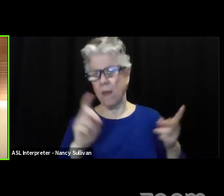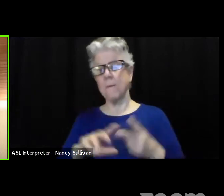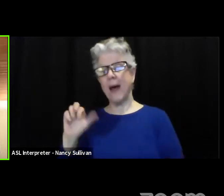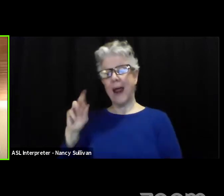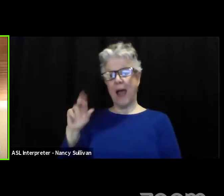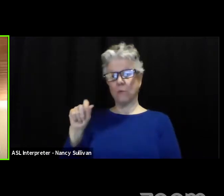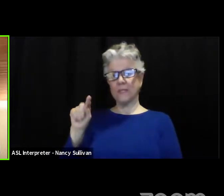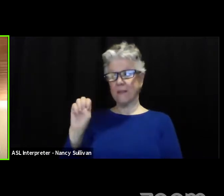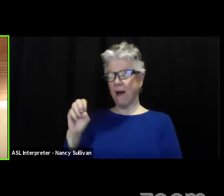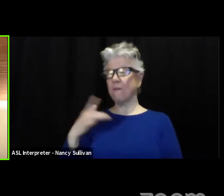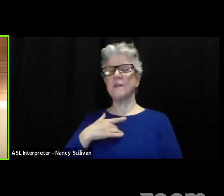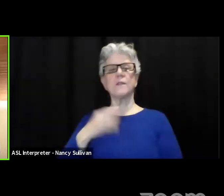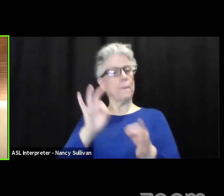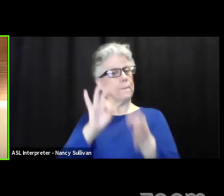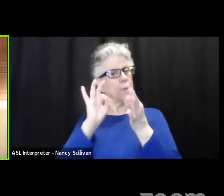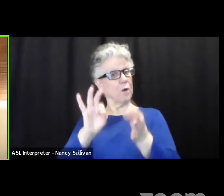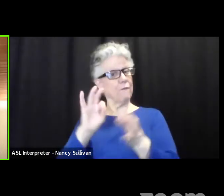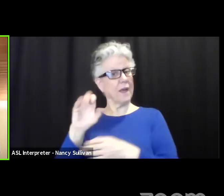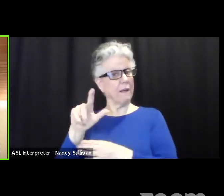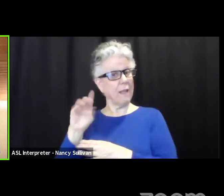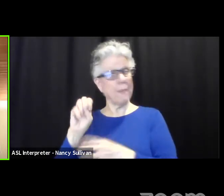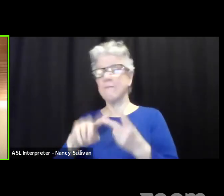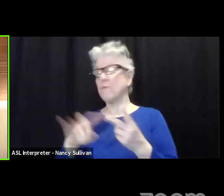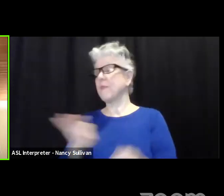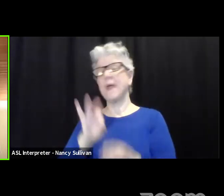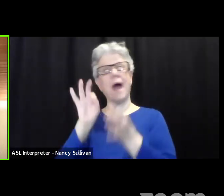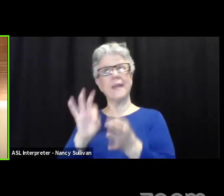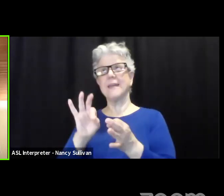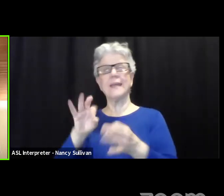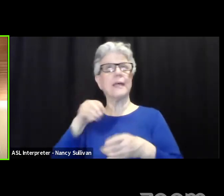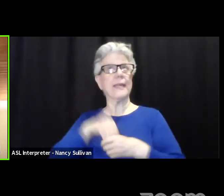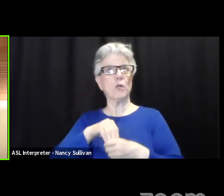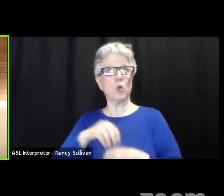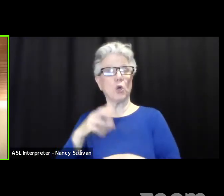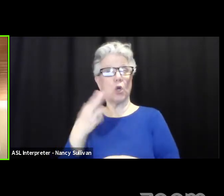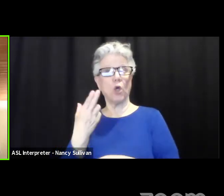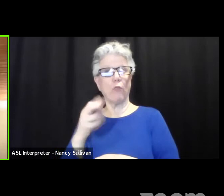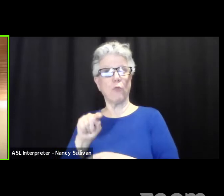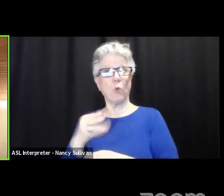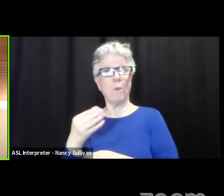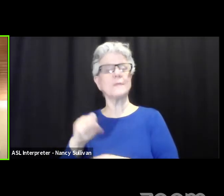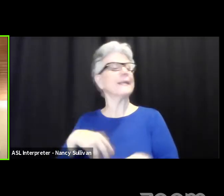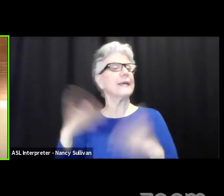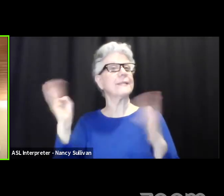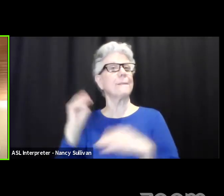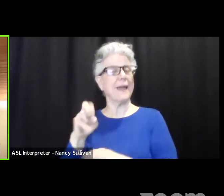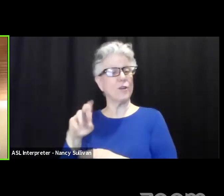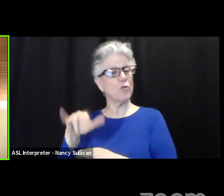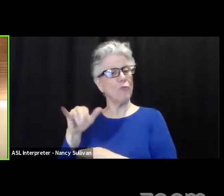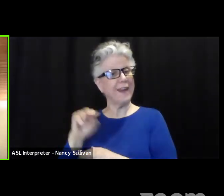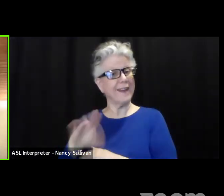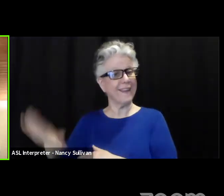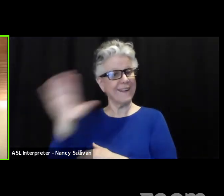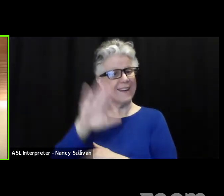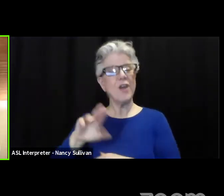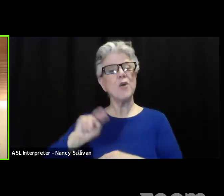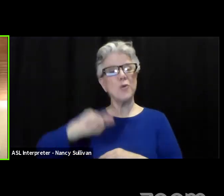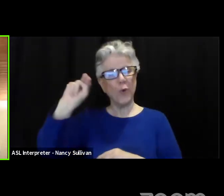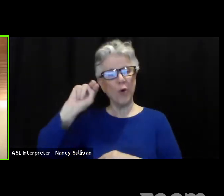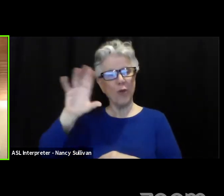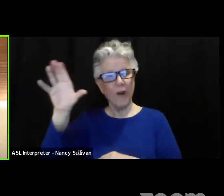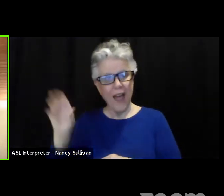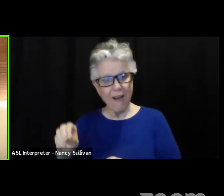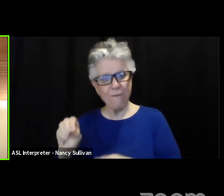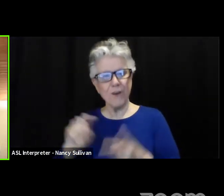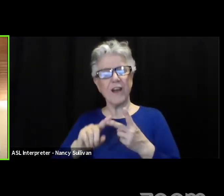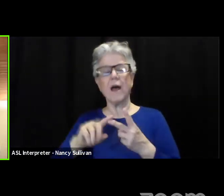the ideal climate for the ideal internal thumos is the Mediterranean region, northern Africa, and of course,